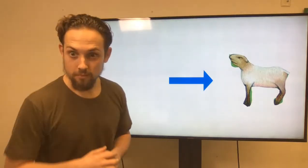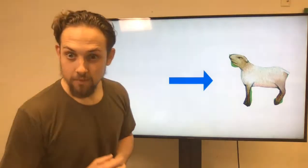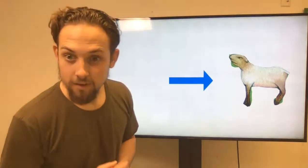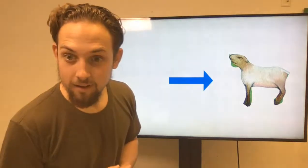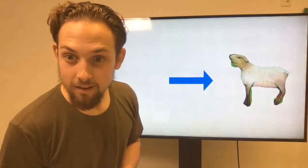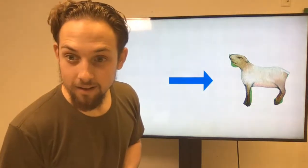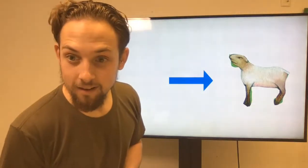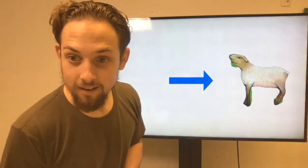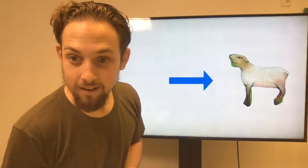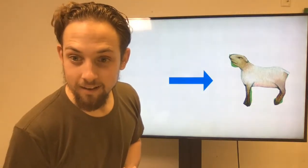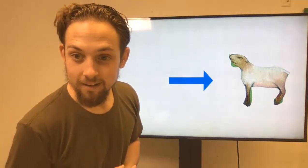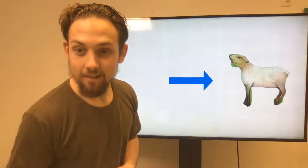Does that make sense?